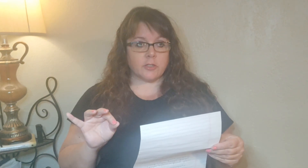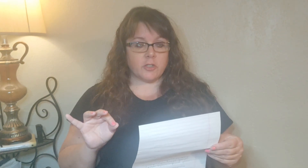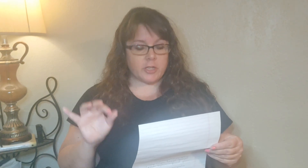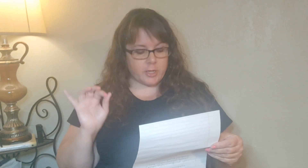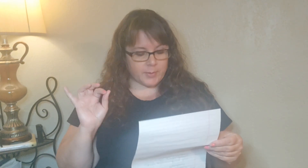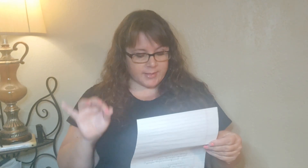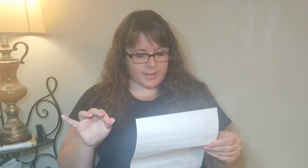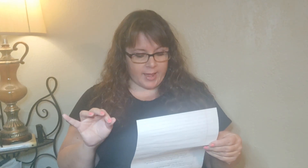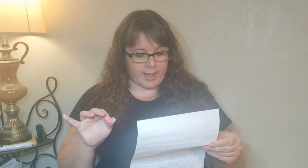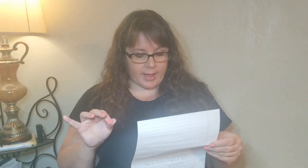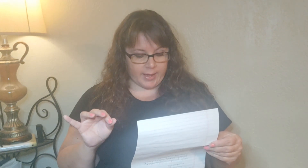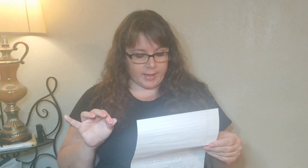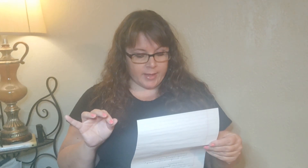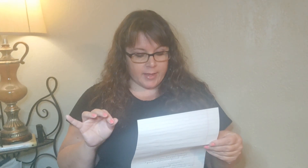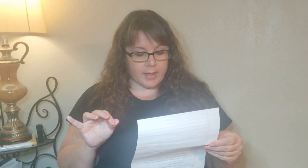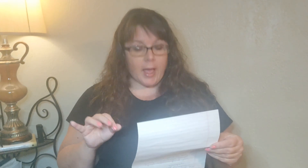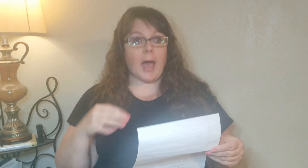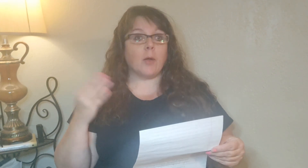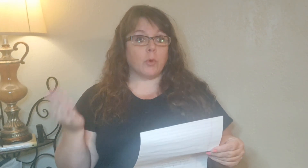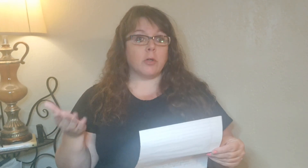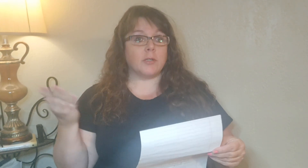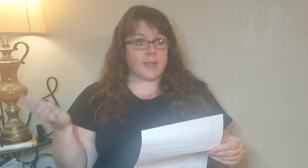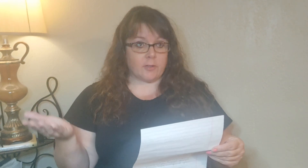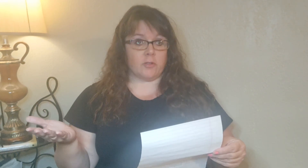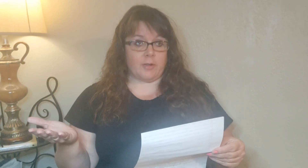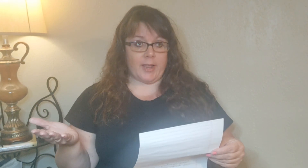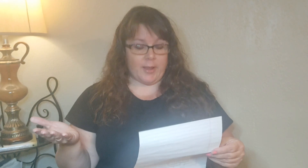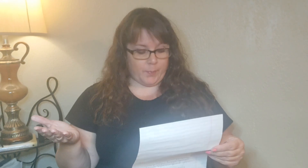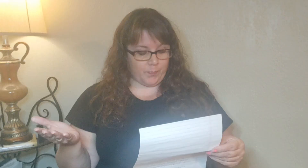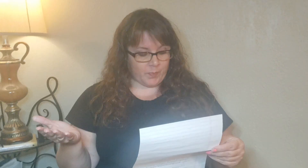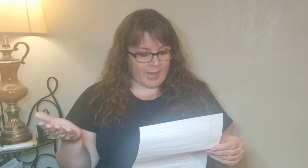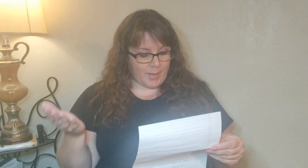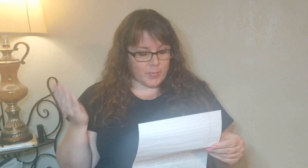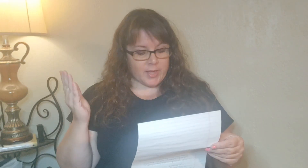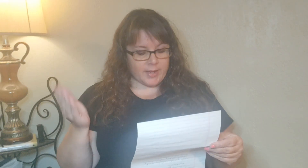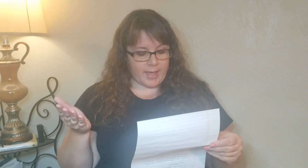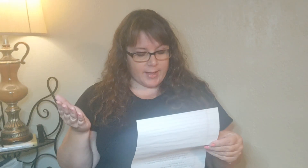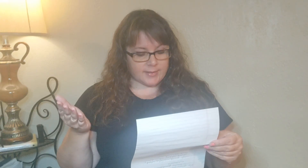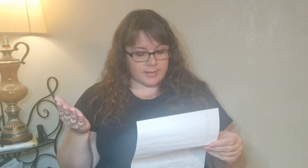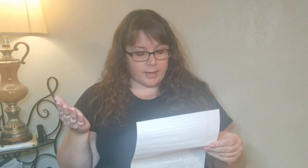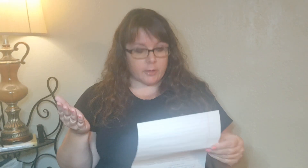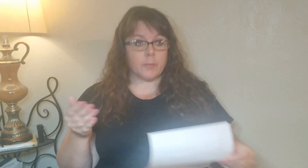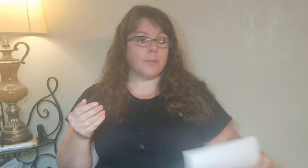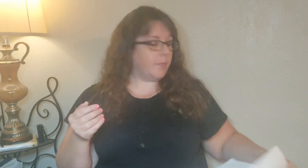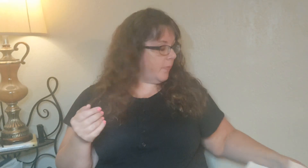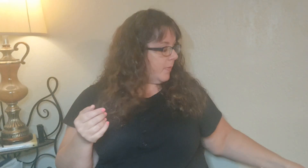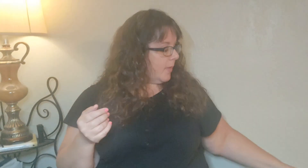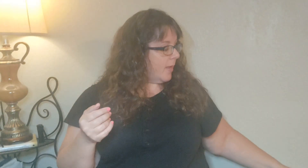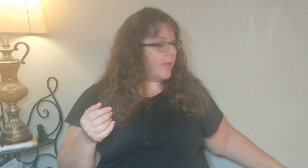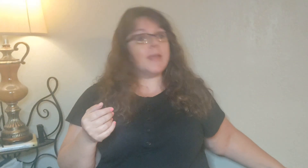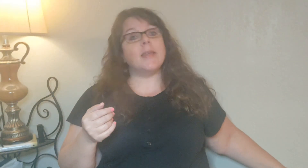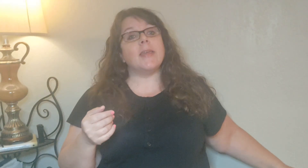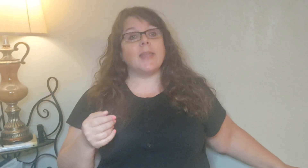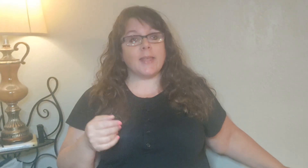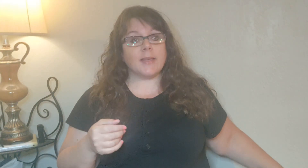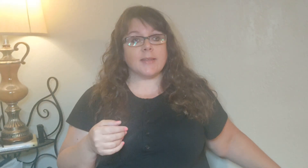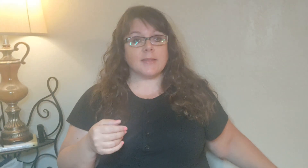English, you would say, I worked yesterday. But in ASL, it